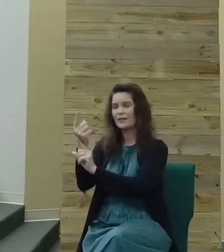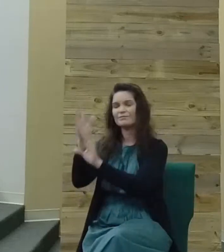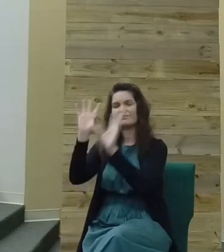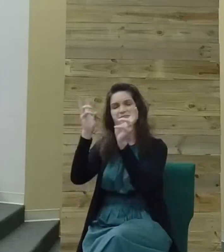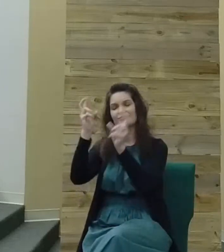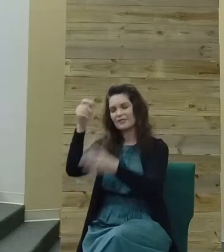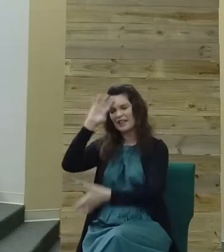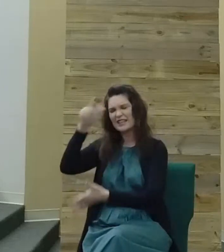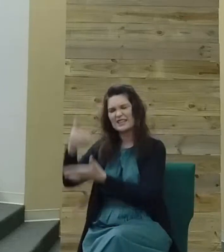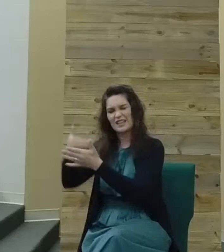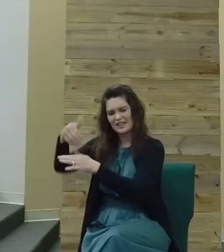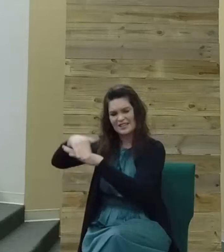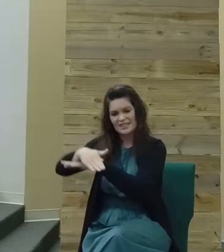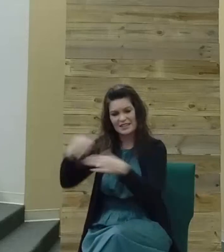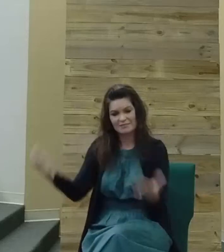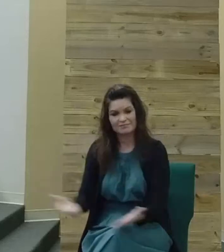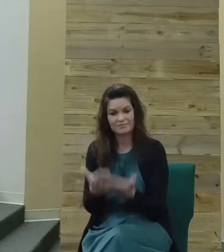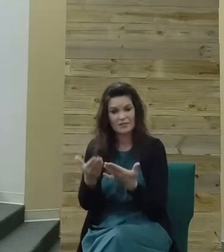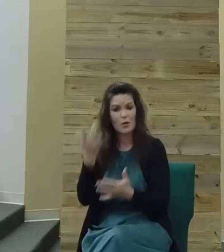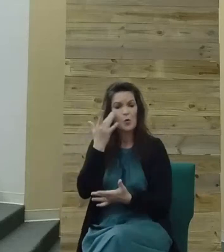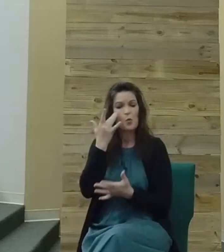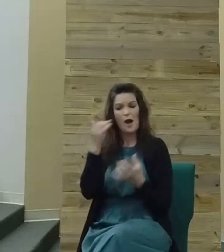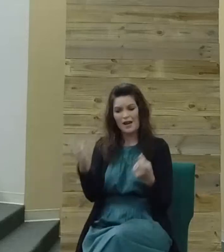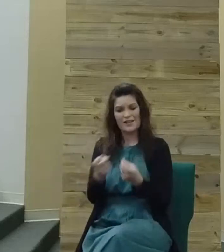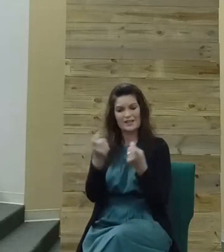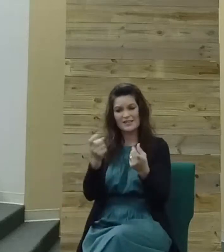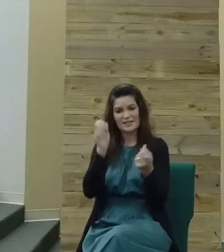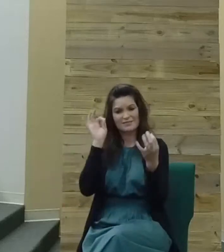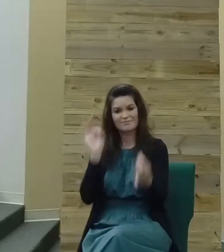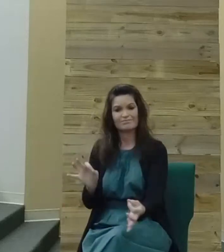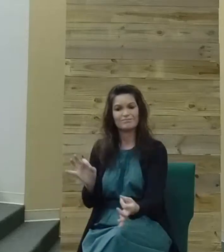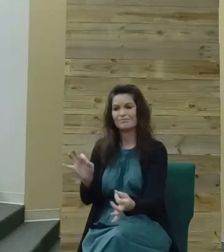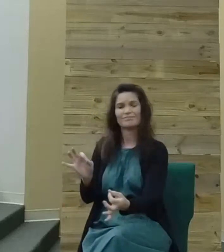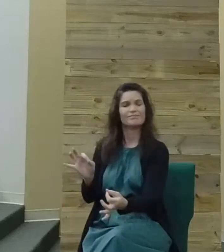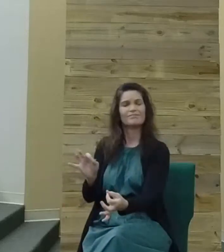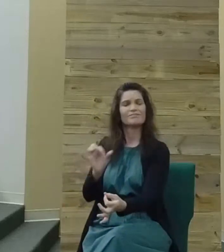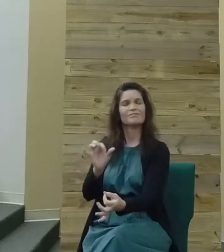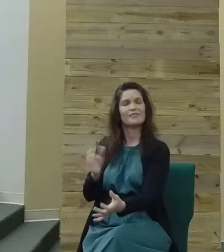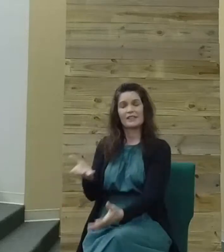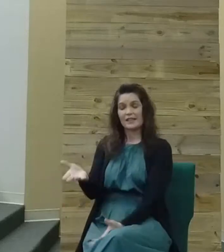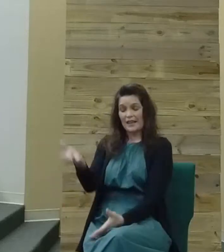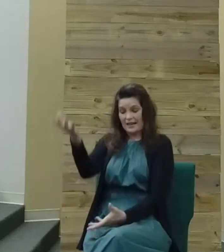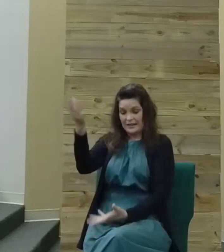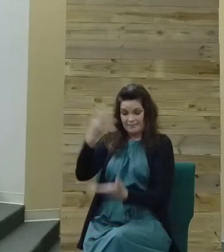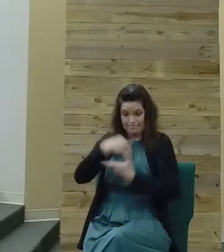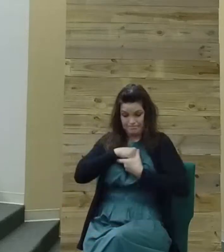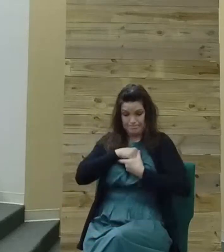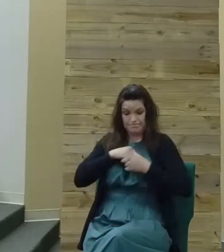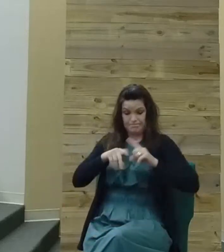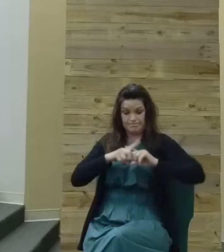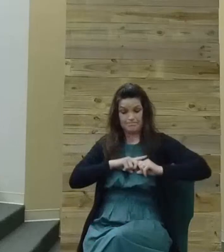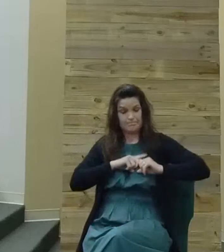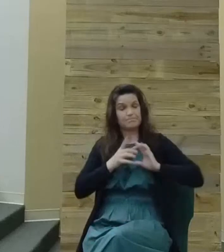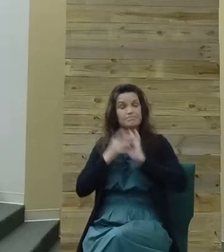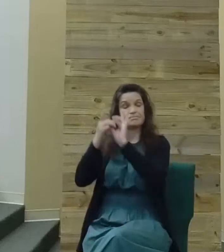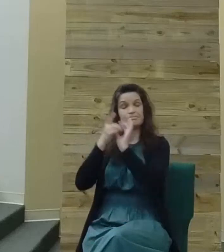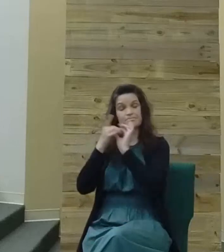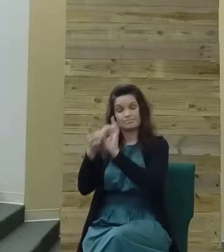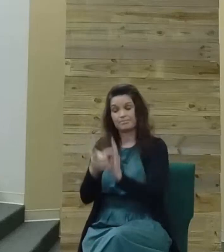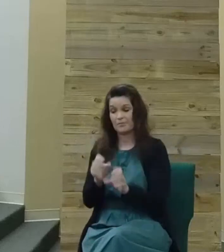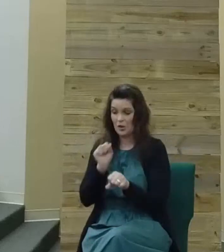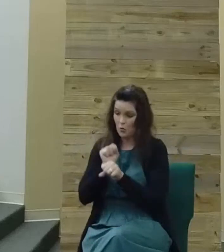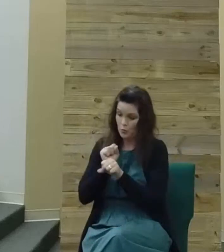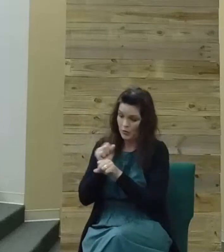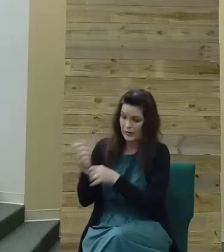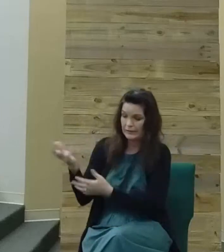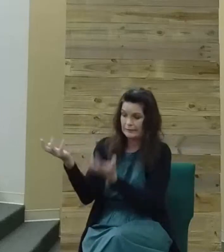sin to be sin for us, so that in him we might become the righteousness of God.